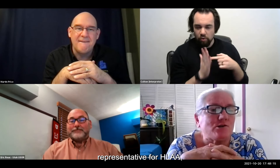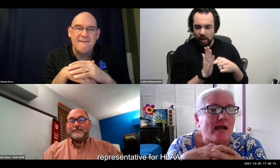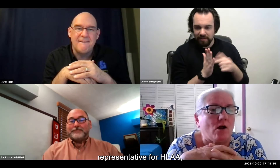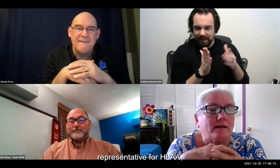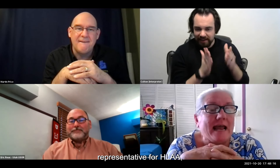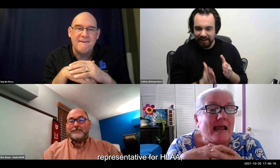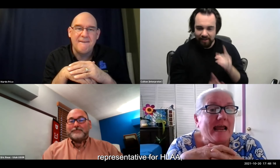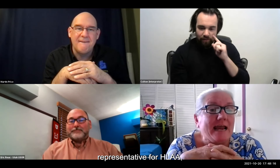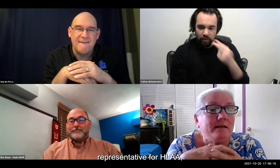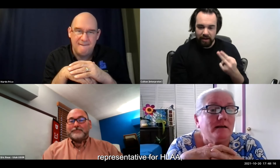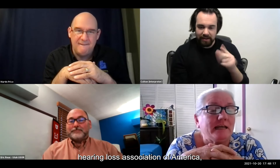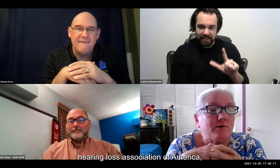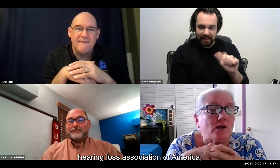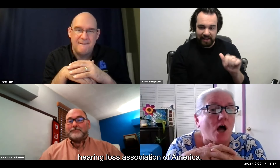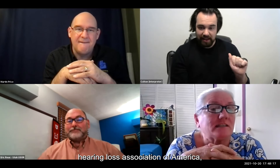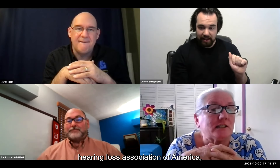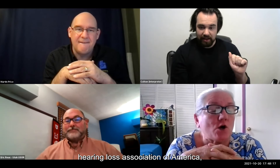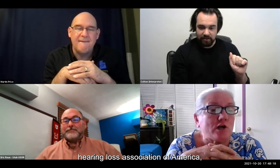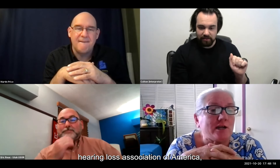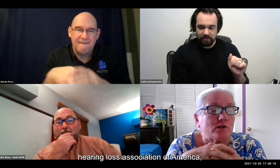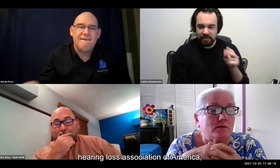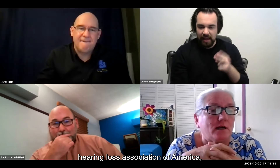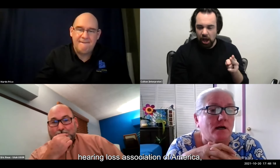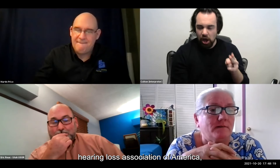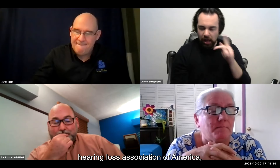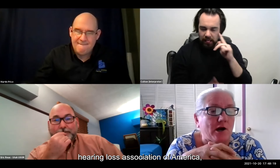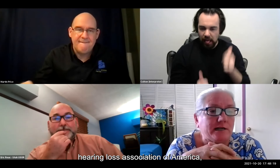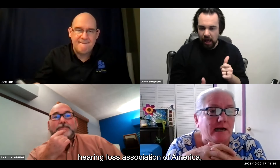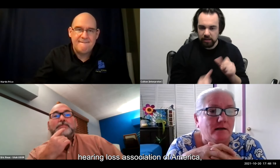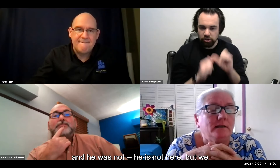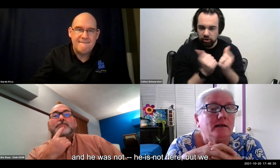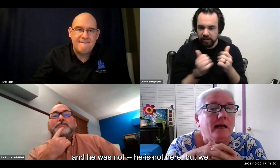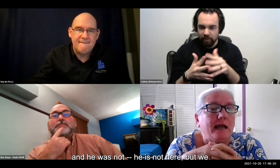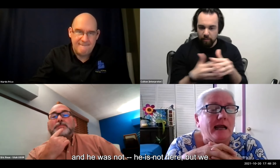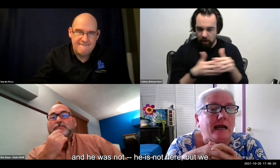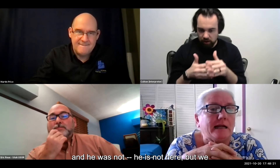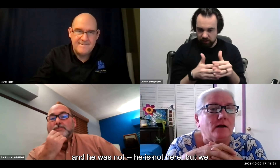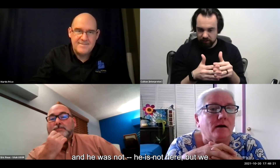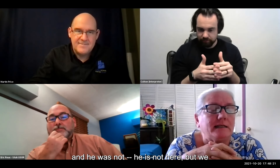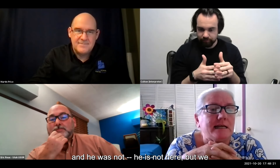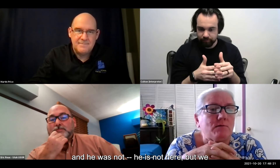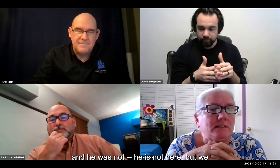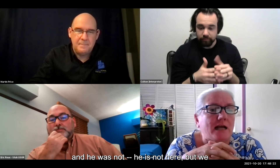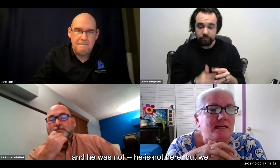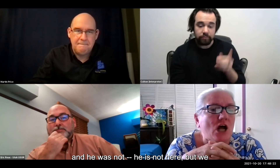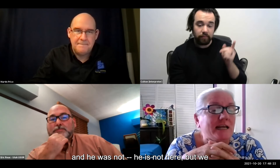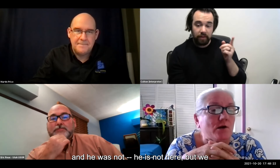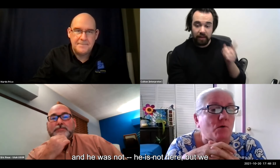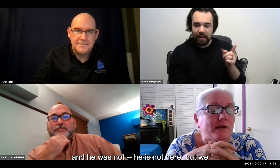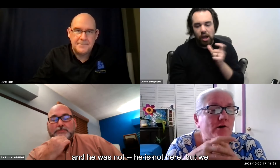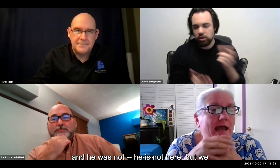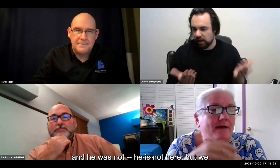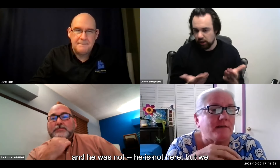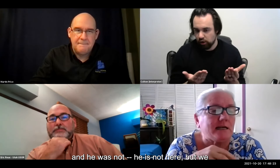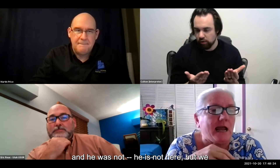for HLAA, Hearing Loss Association of America, and he's not here,